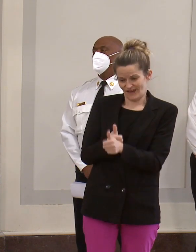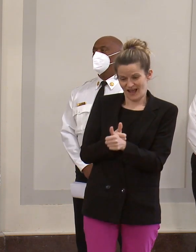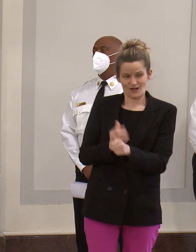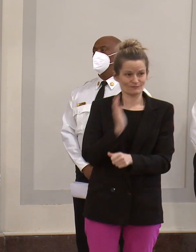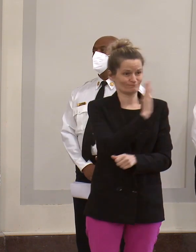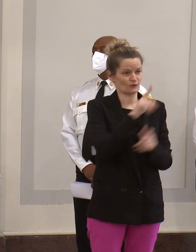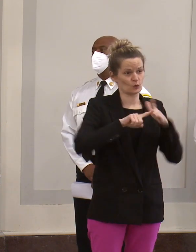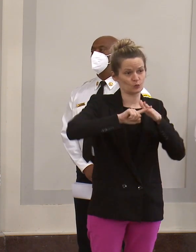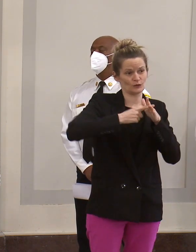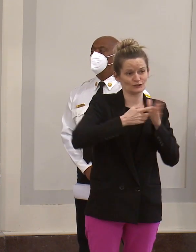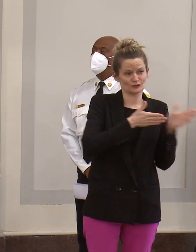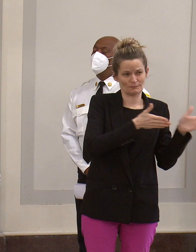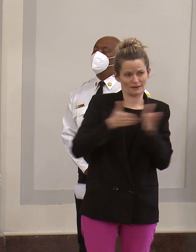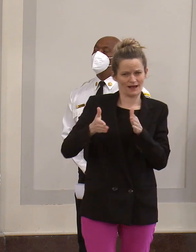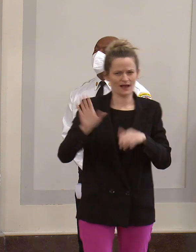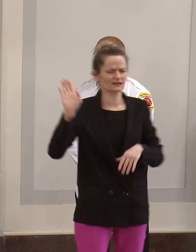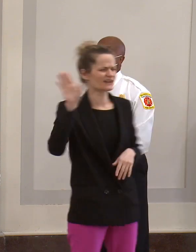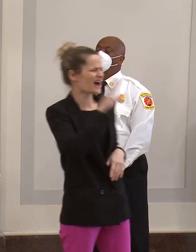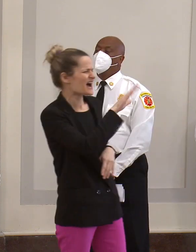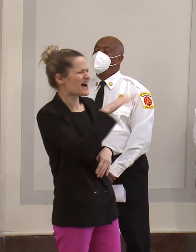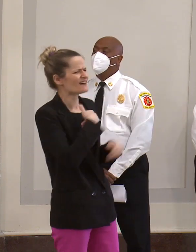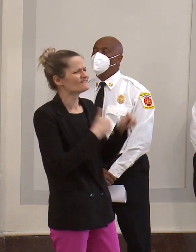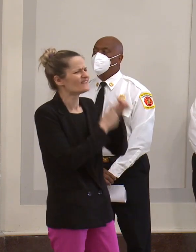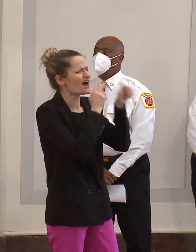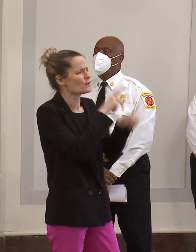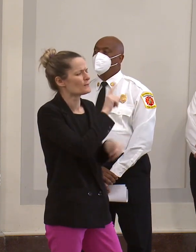Just to follow up,